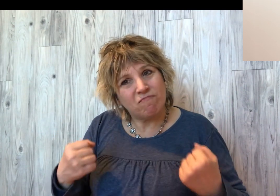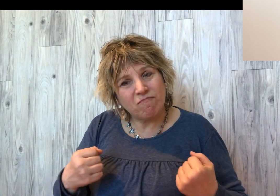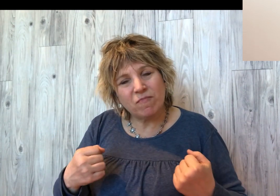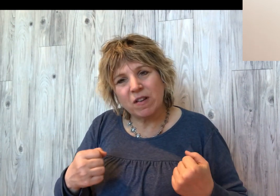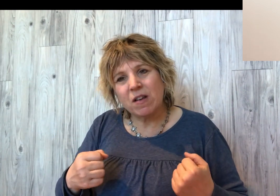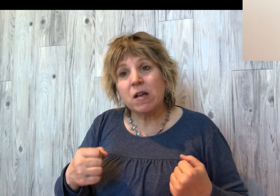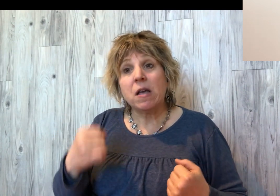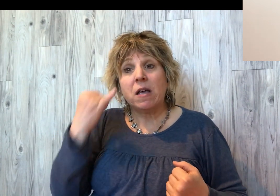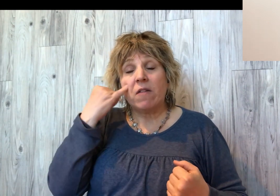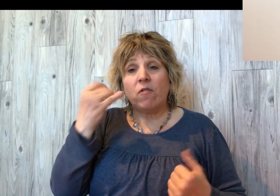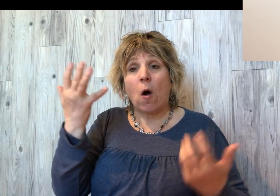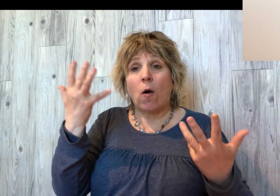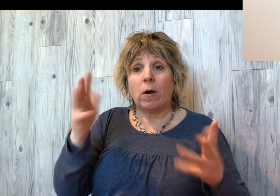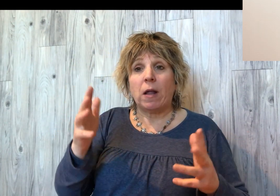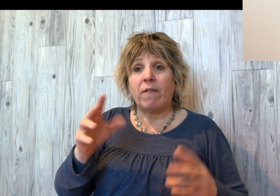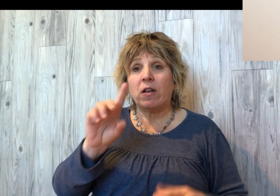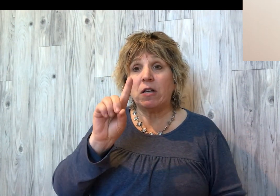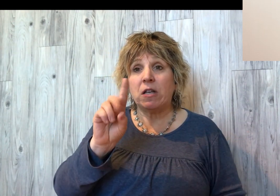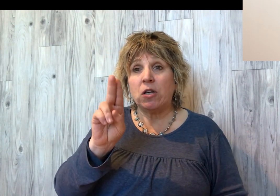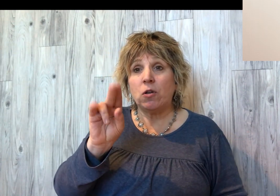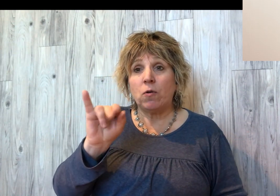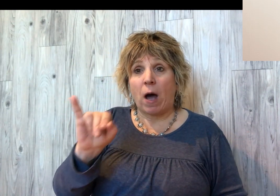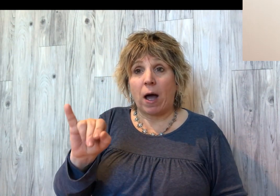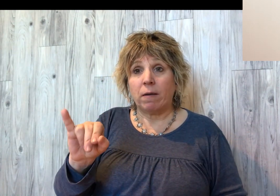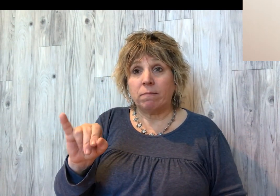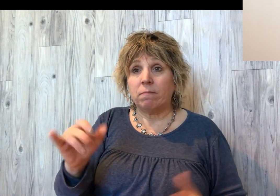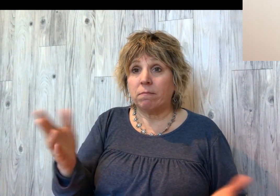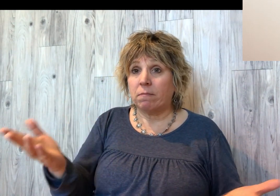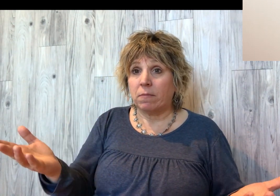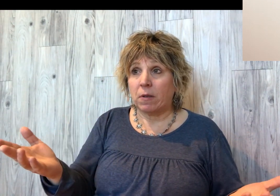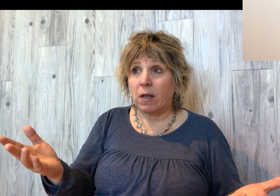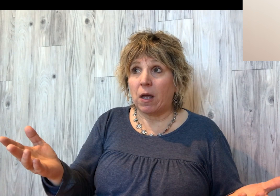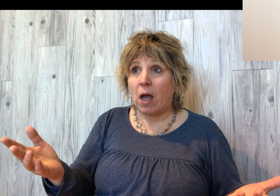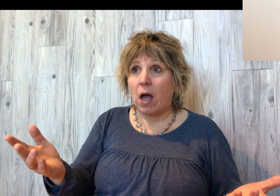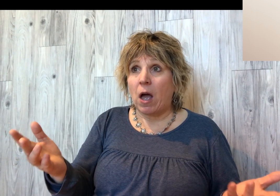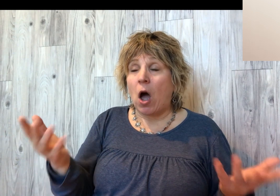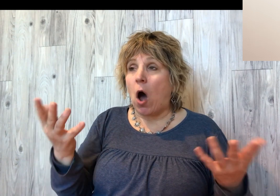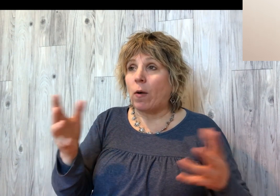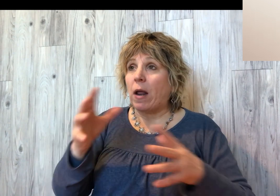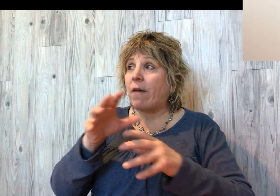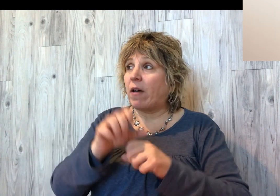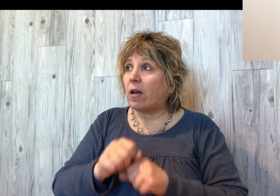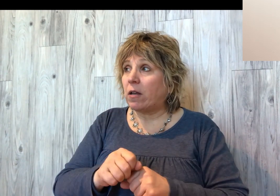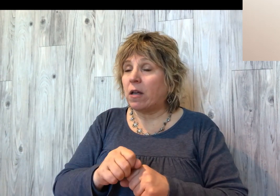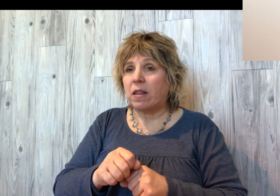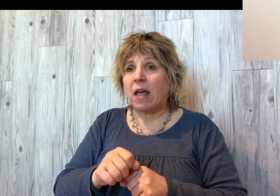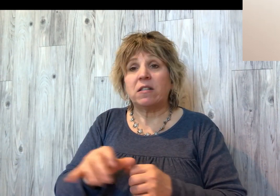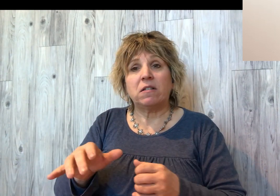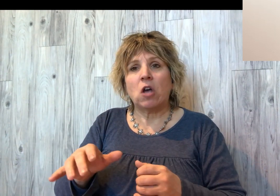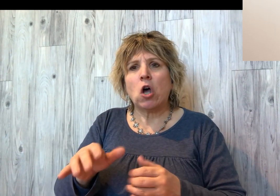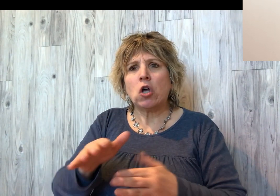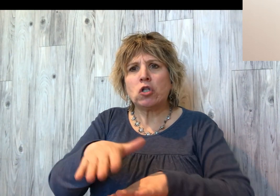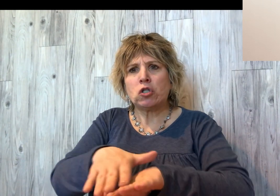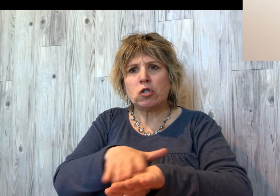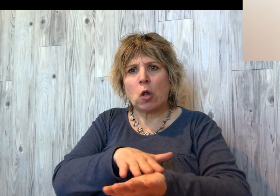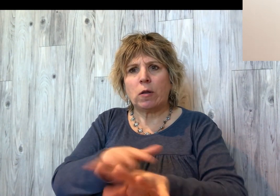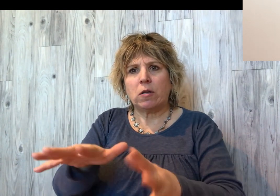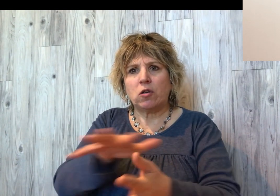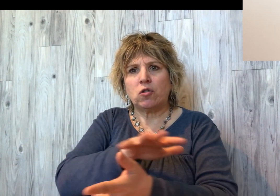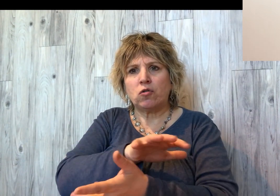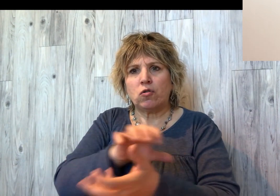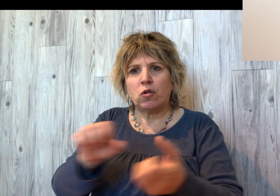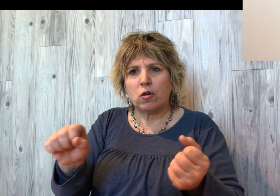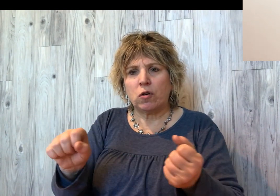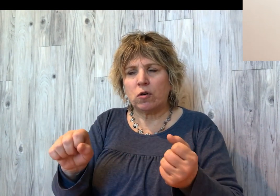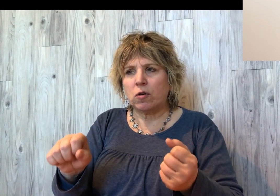it. If you've already had a DUI and you keep drinking and driving, if you have a habit that's slowly destroying you, if